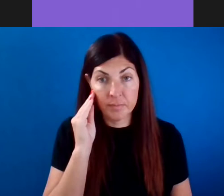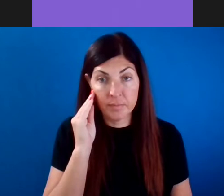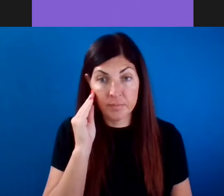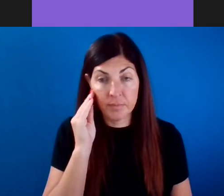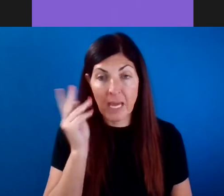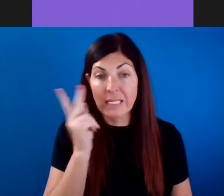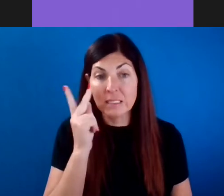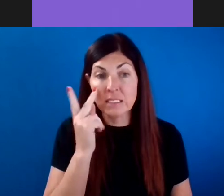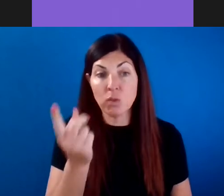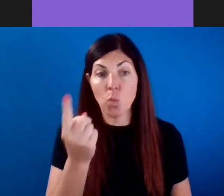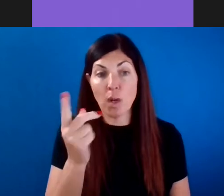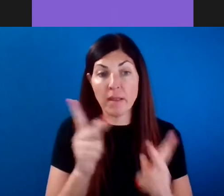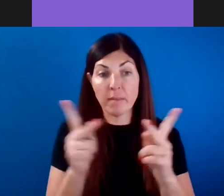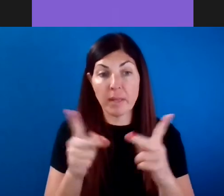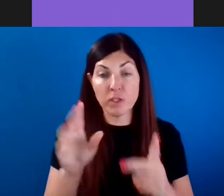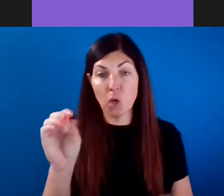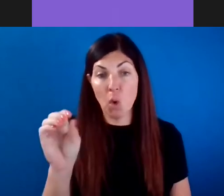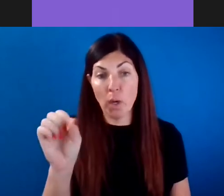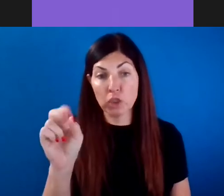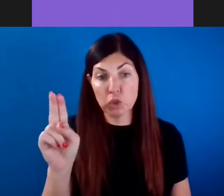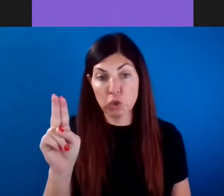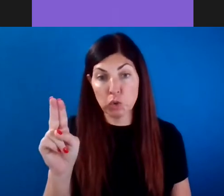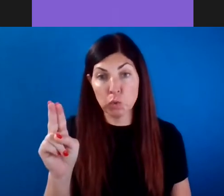OSU where she spent an awful lot of time as a student.